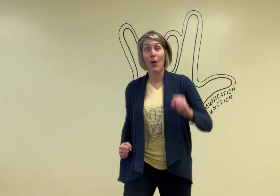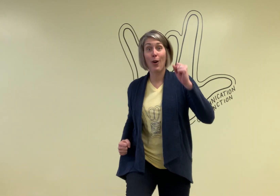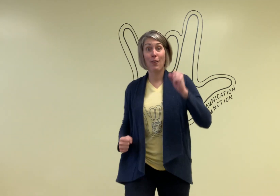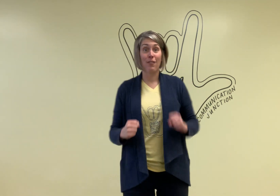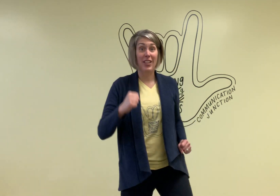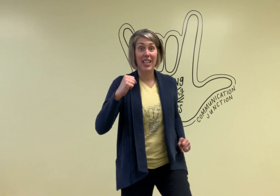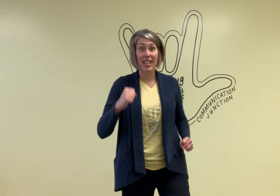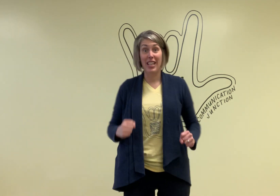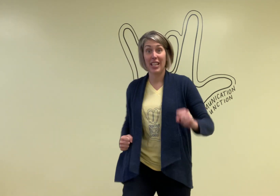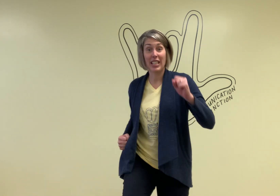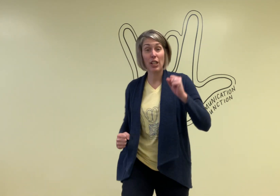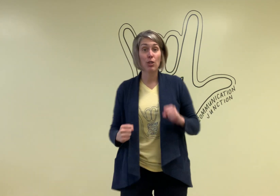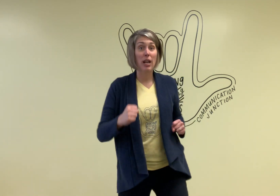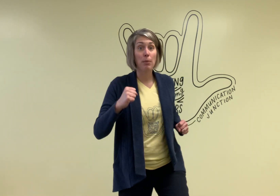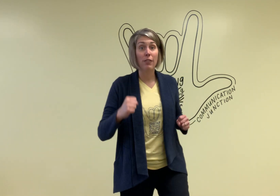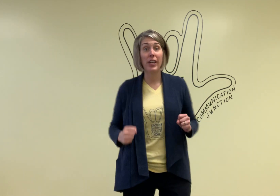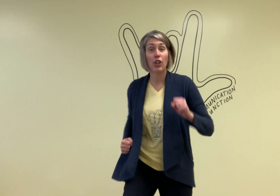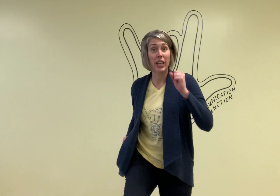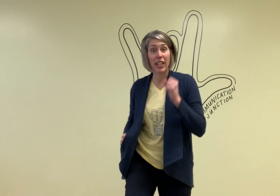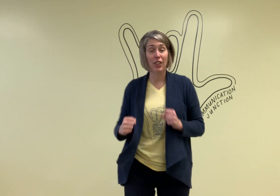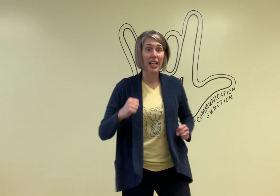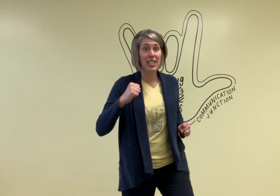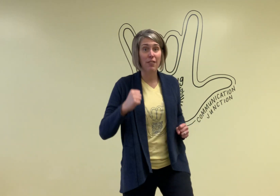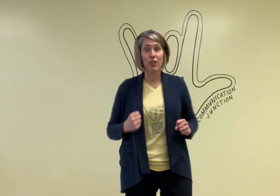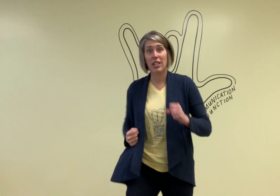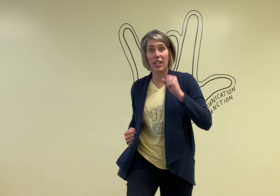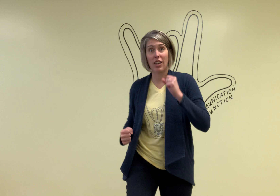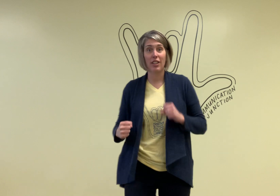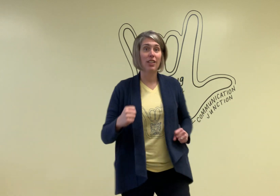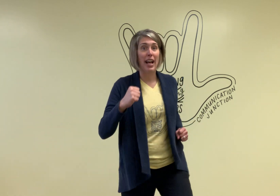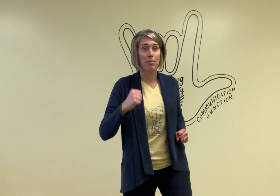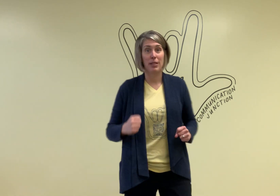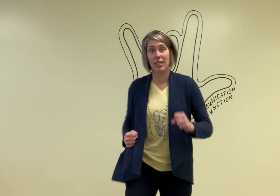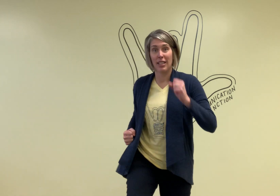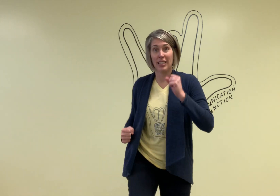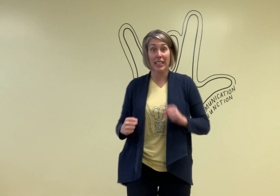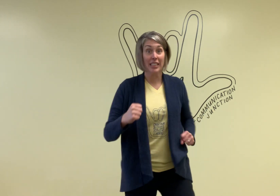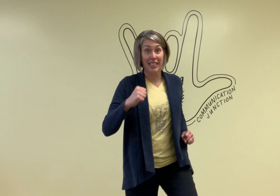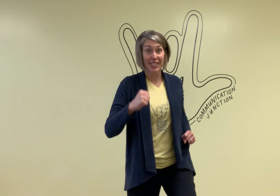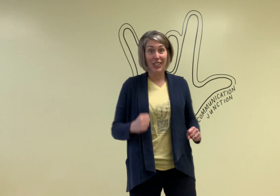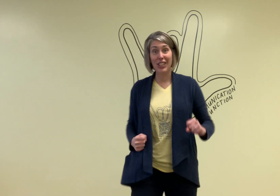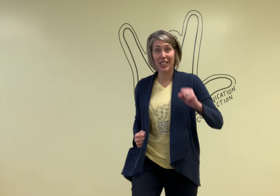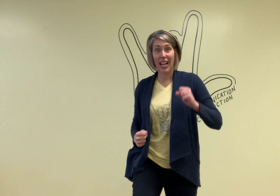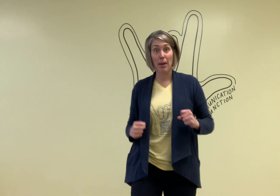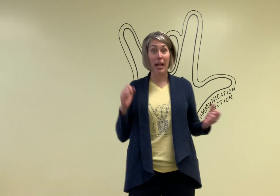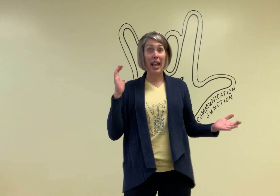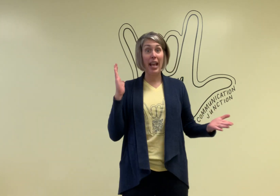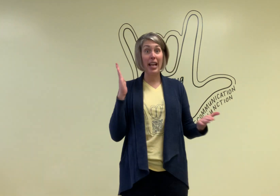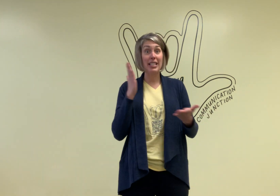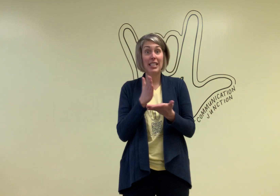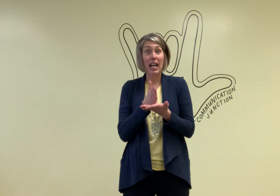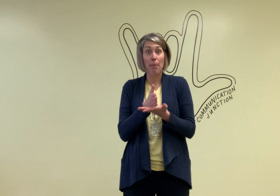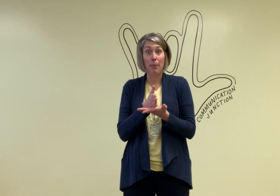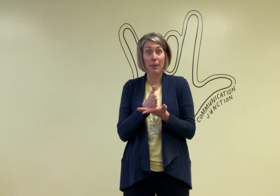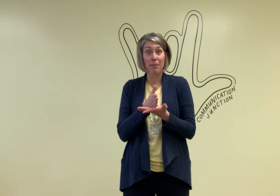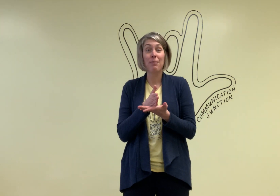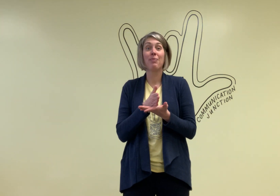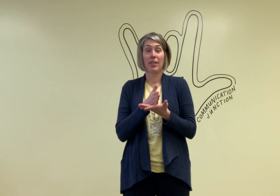your feet. Can you stomp your feet or kick your legs if you're sitting on their laps? Good job, and stop. All